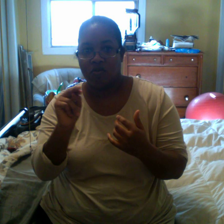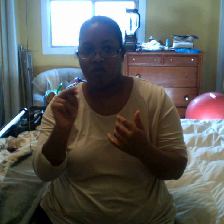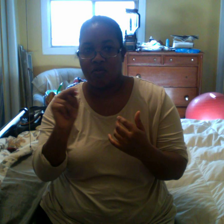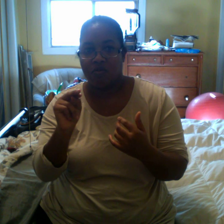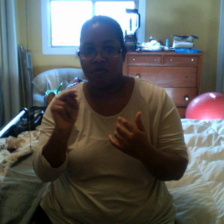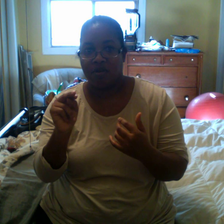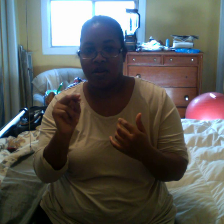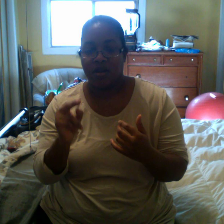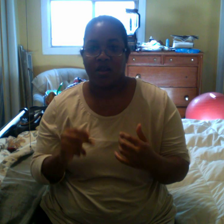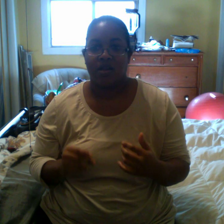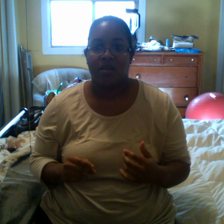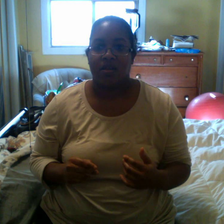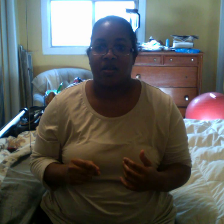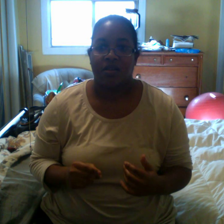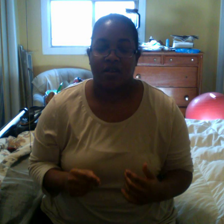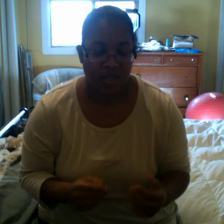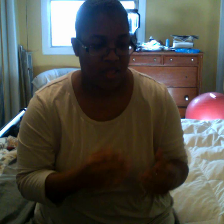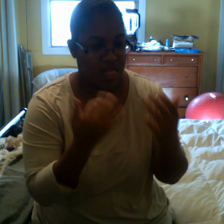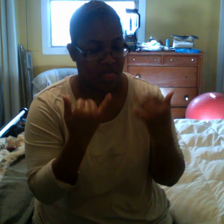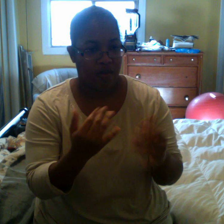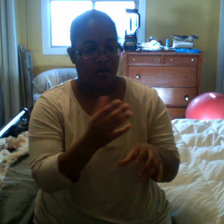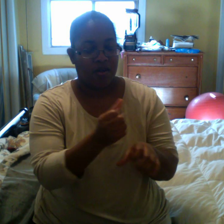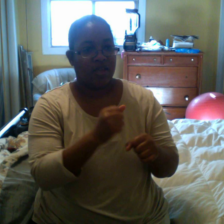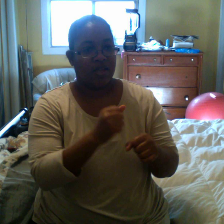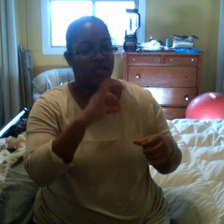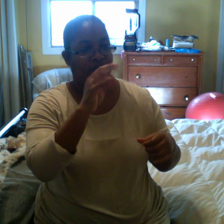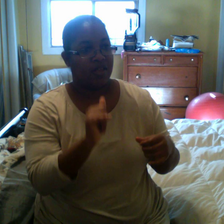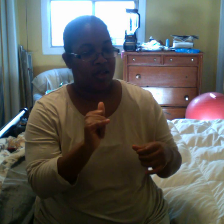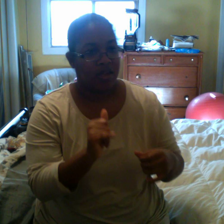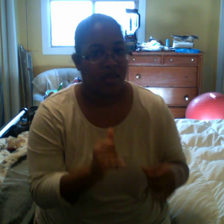straw. Basically. So you're going to suck those out. Yep.